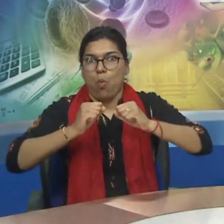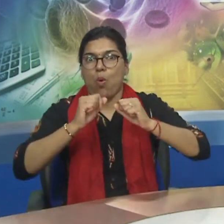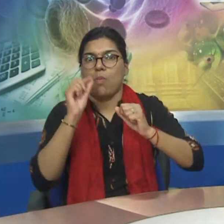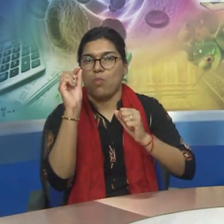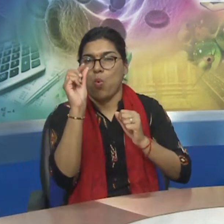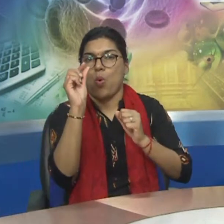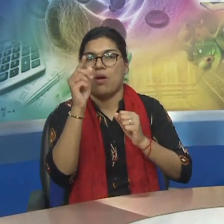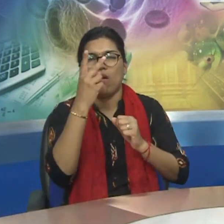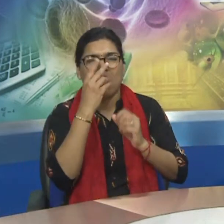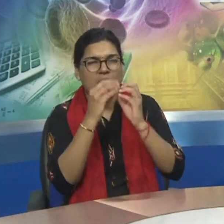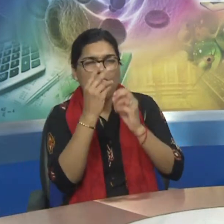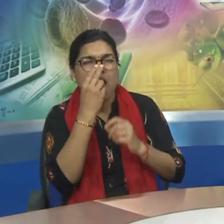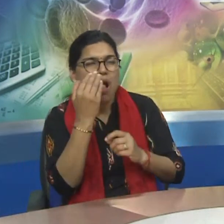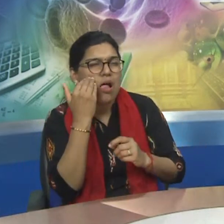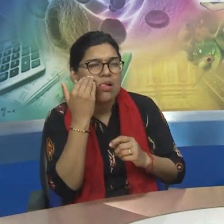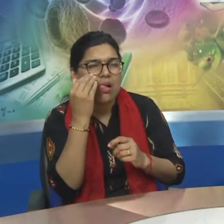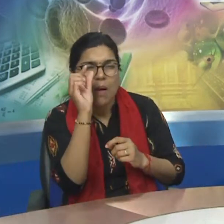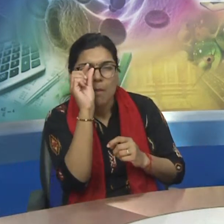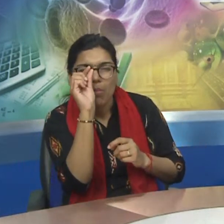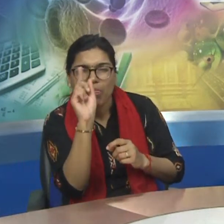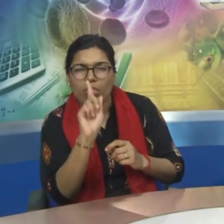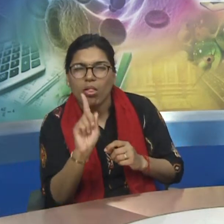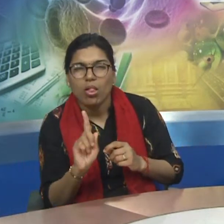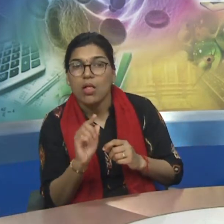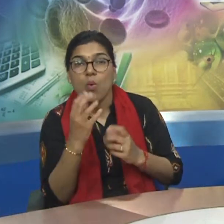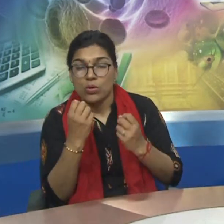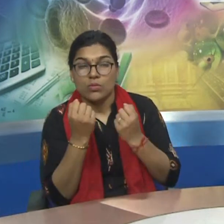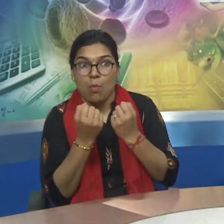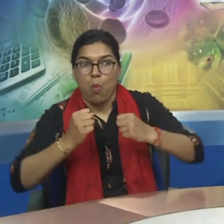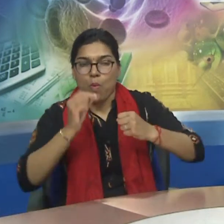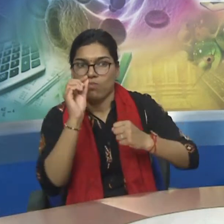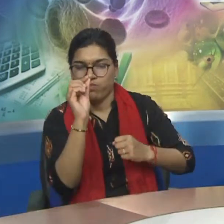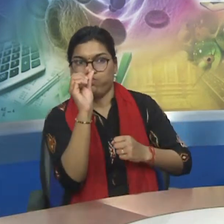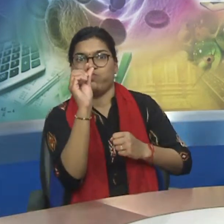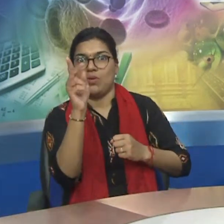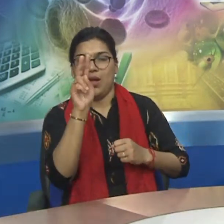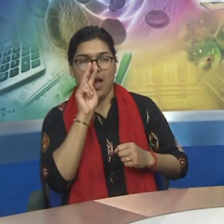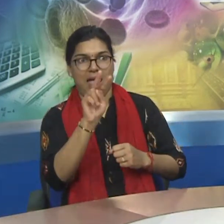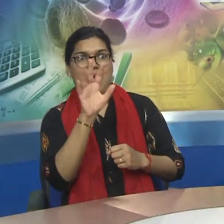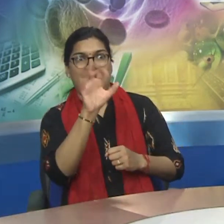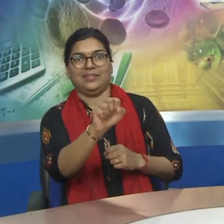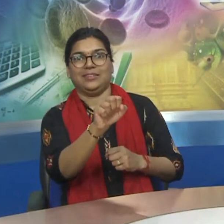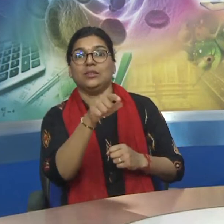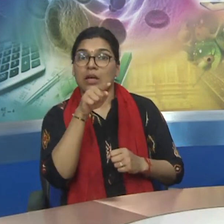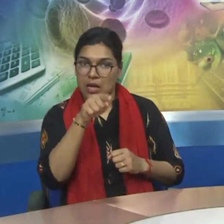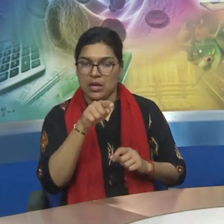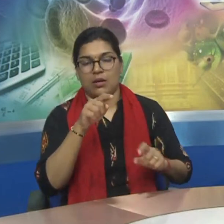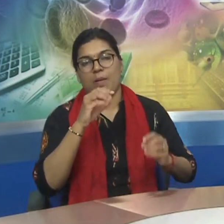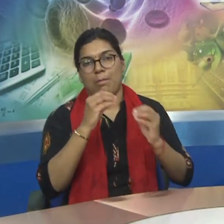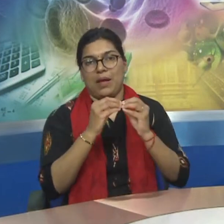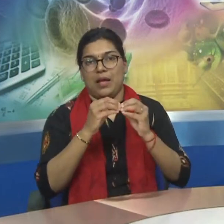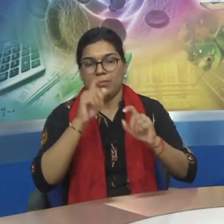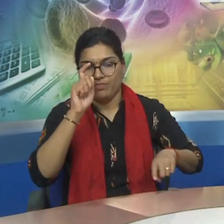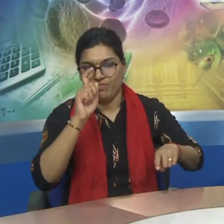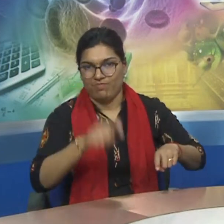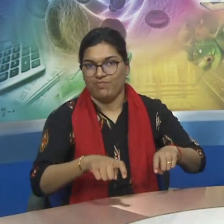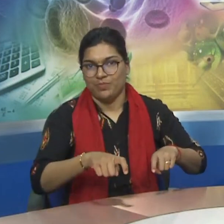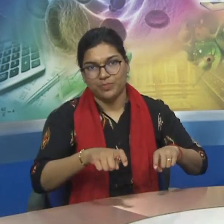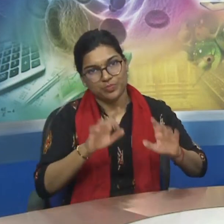shortcut key is bold. Like we can make our content in bold appearance. So for that we